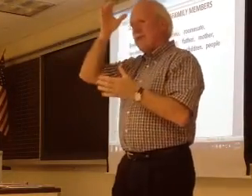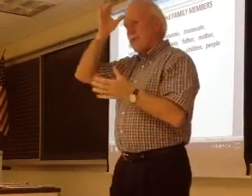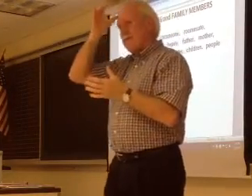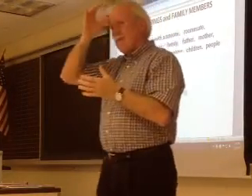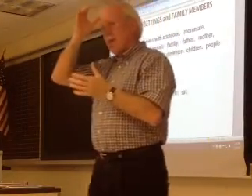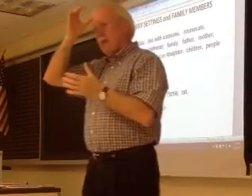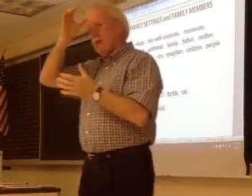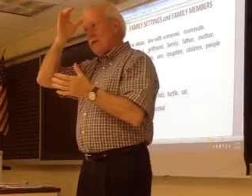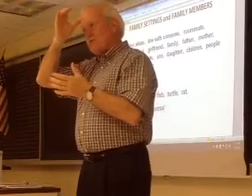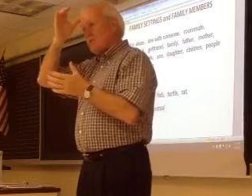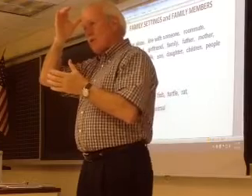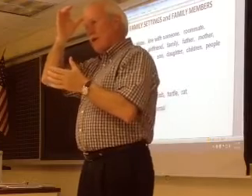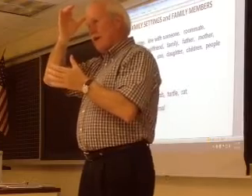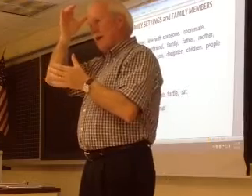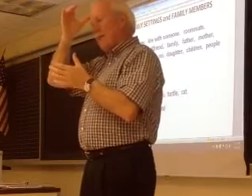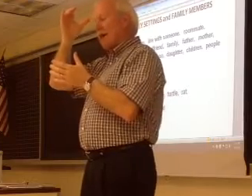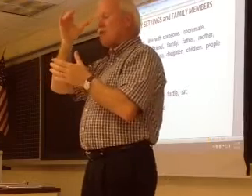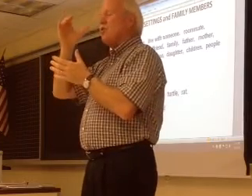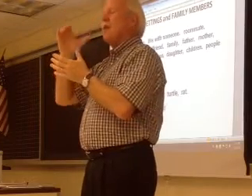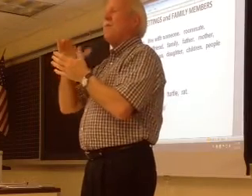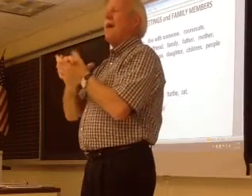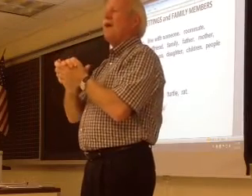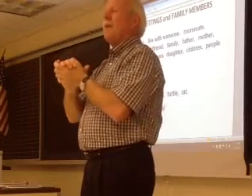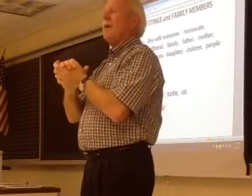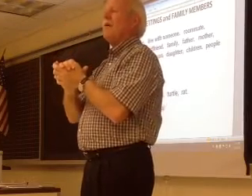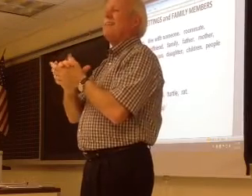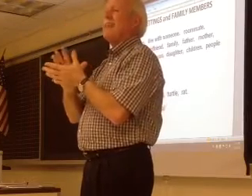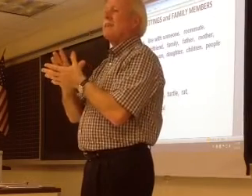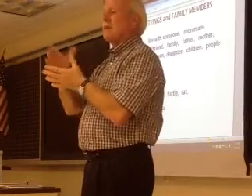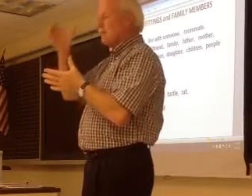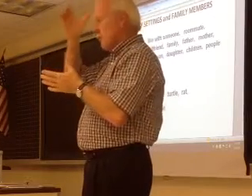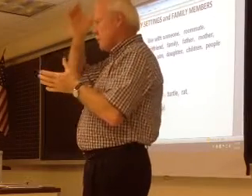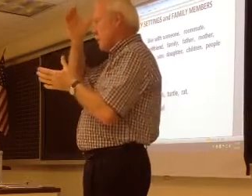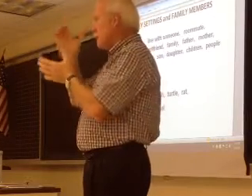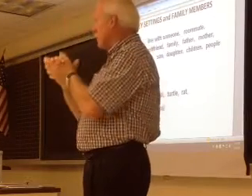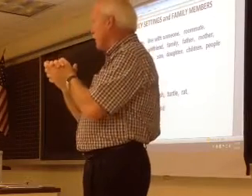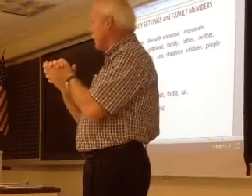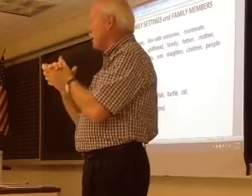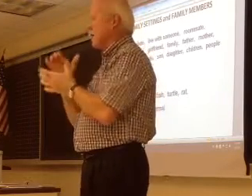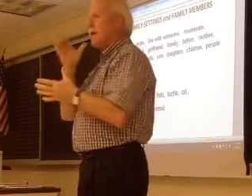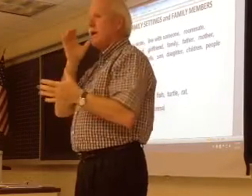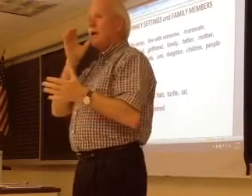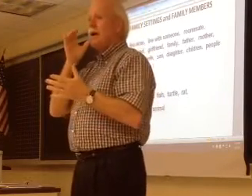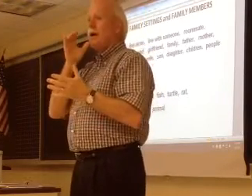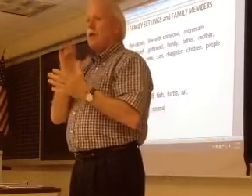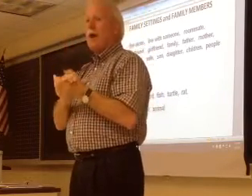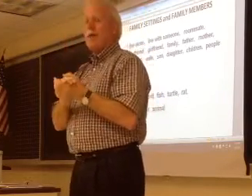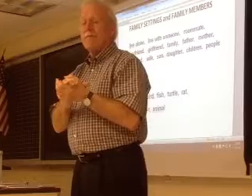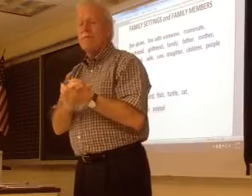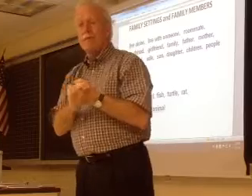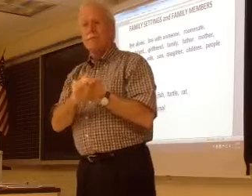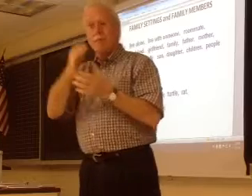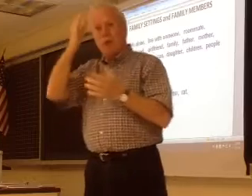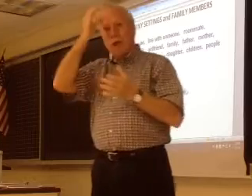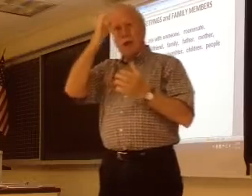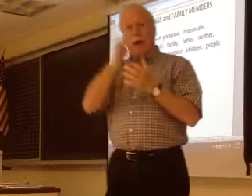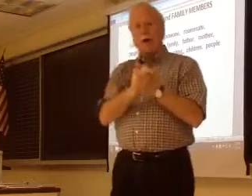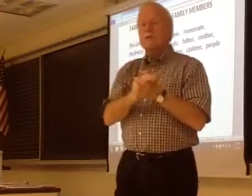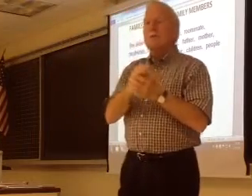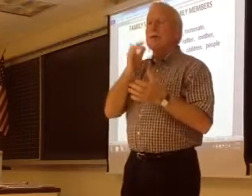my forehead this way, I'm actually doing male married technically, so it's husband, wife. Husband